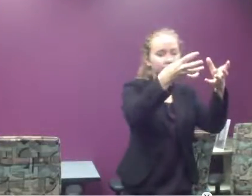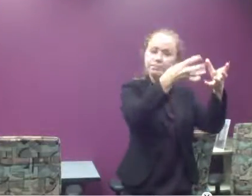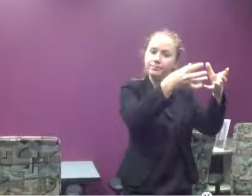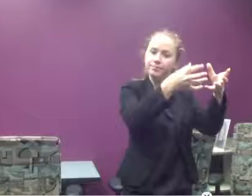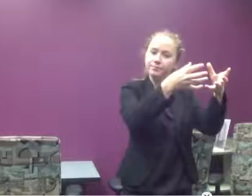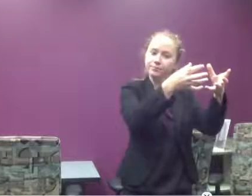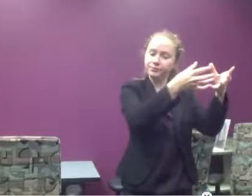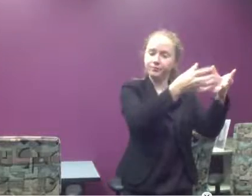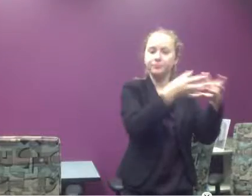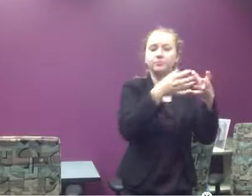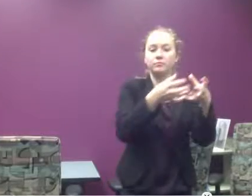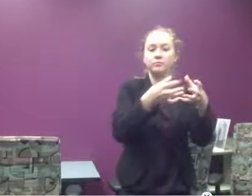She'd find a bone.